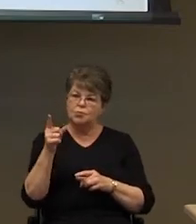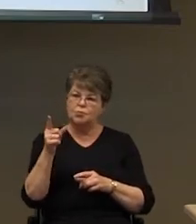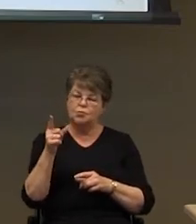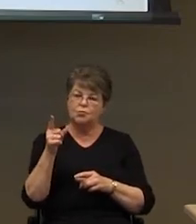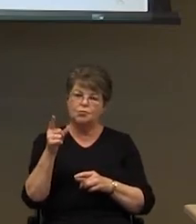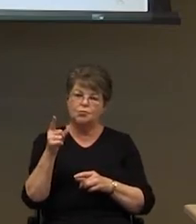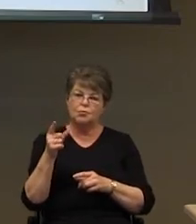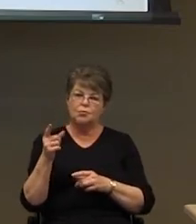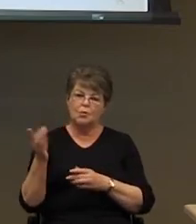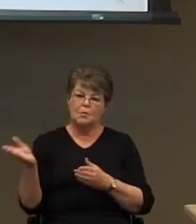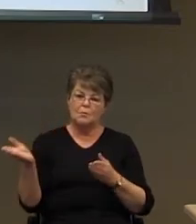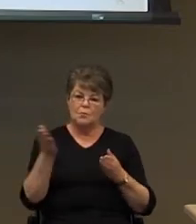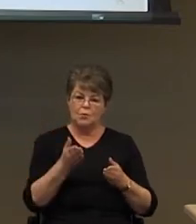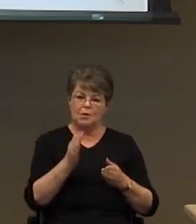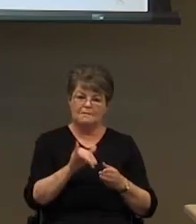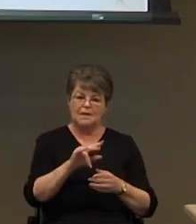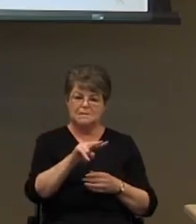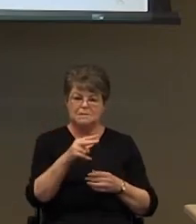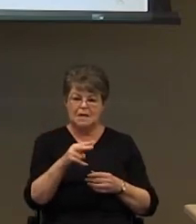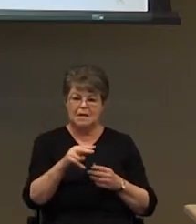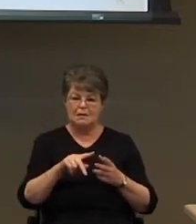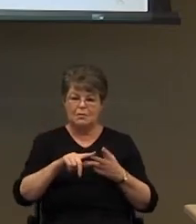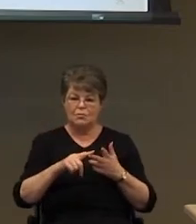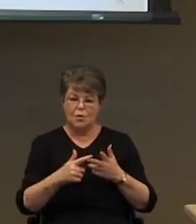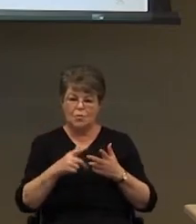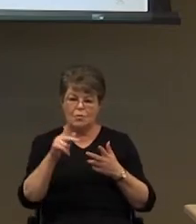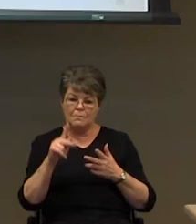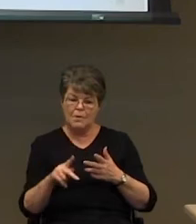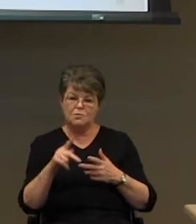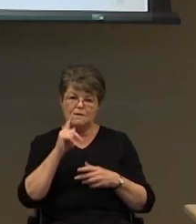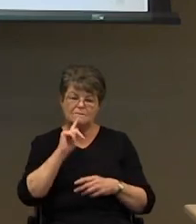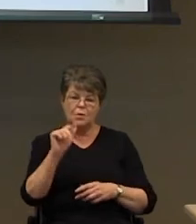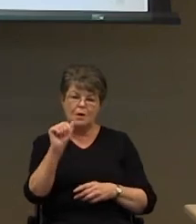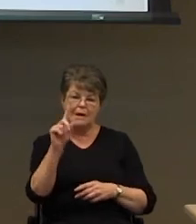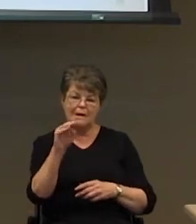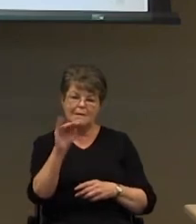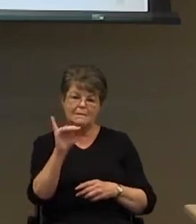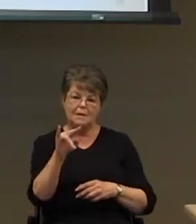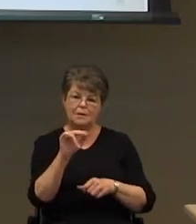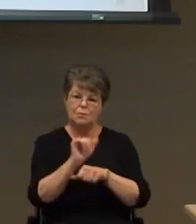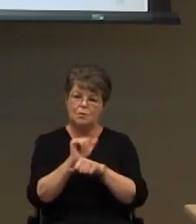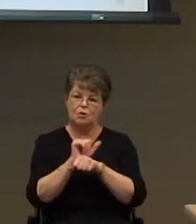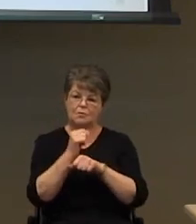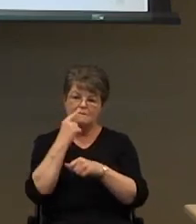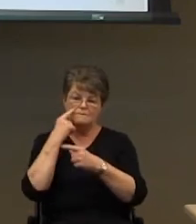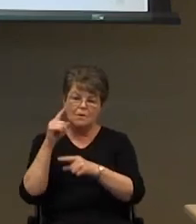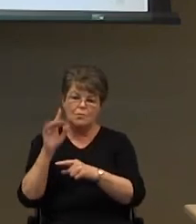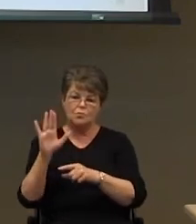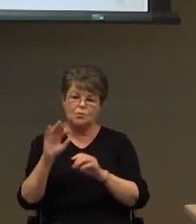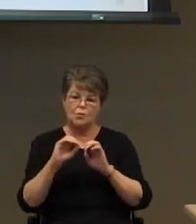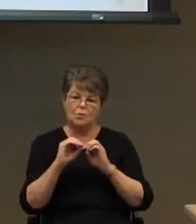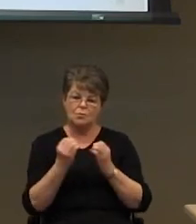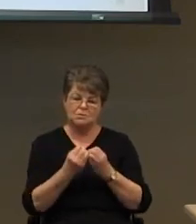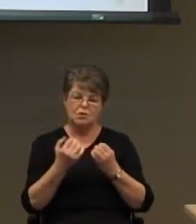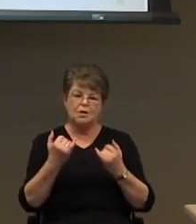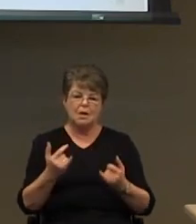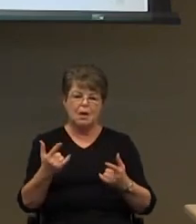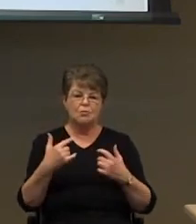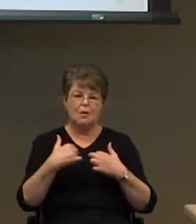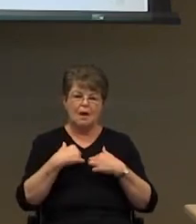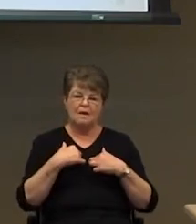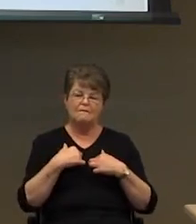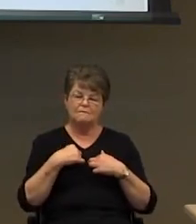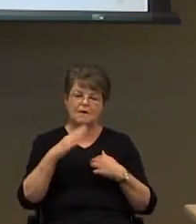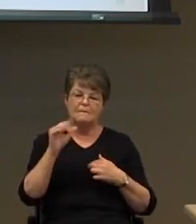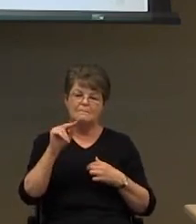on that second person and that third person, you have the admin that's working with the organization, and now you have the bandwidth to be more receptive